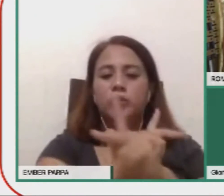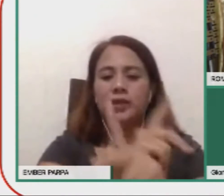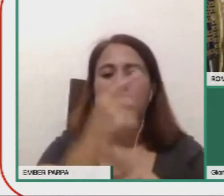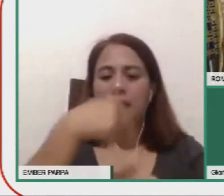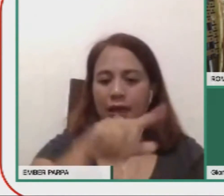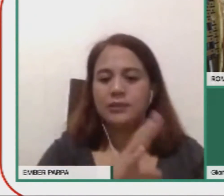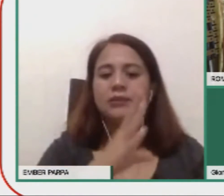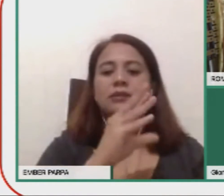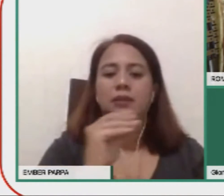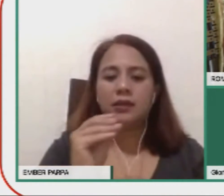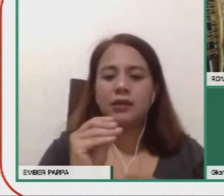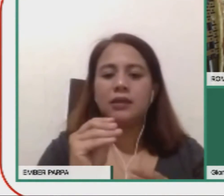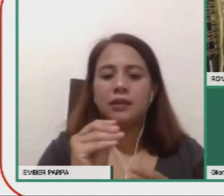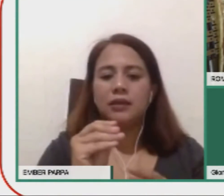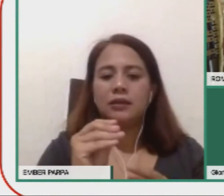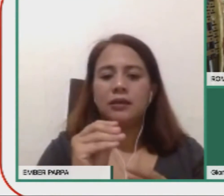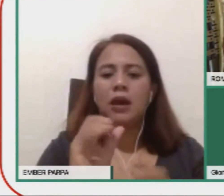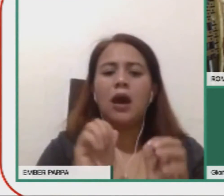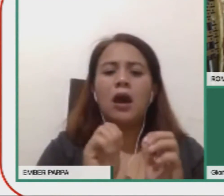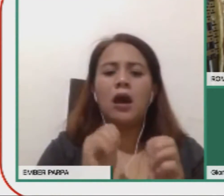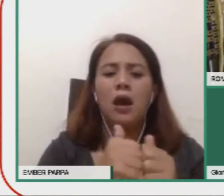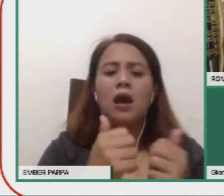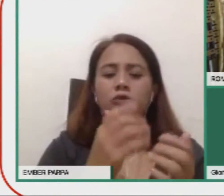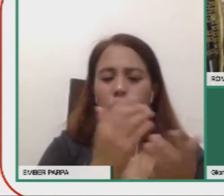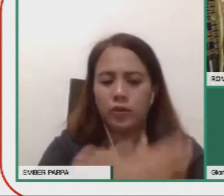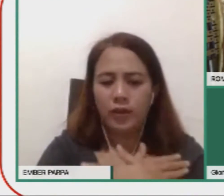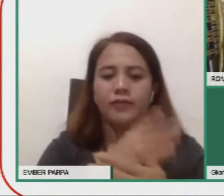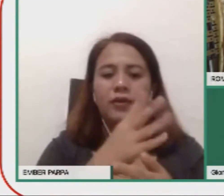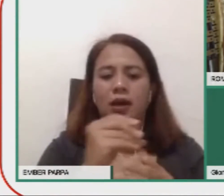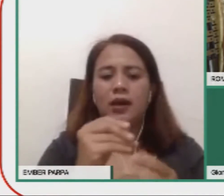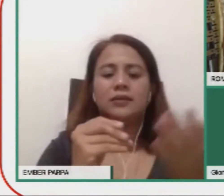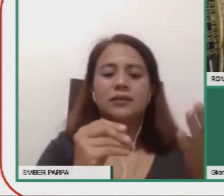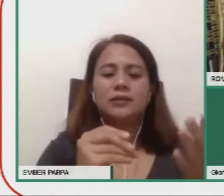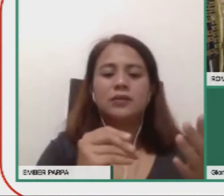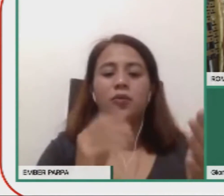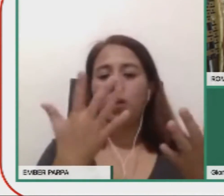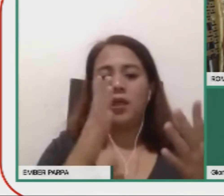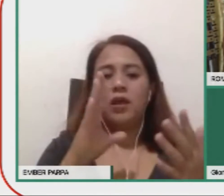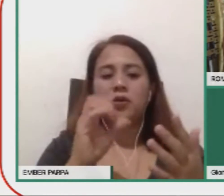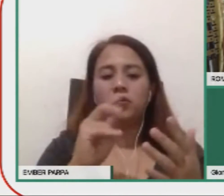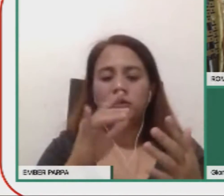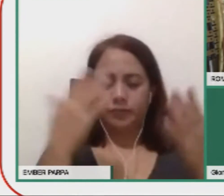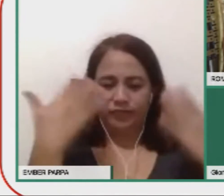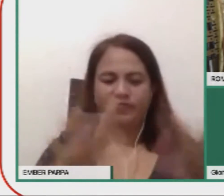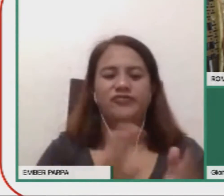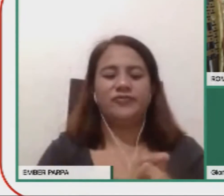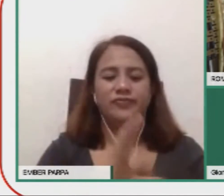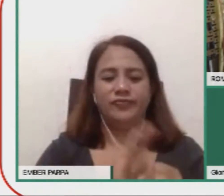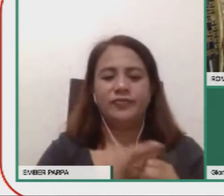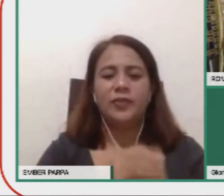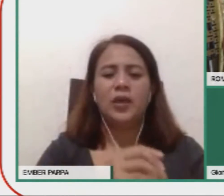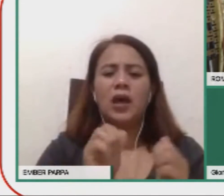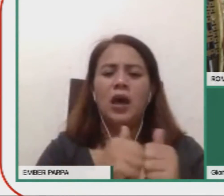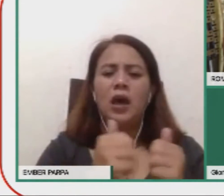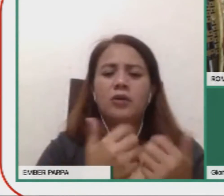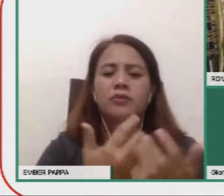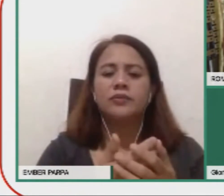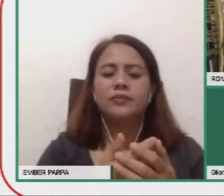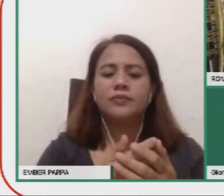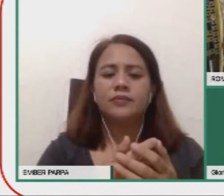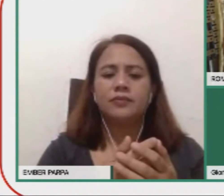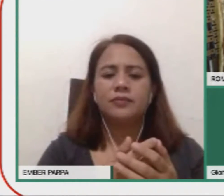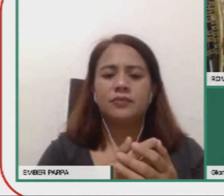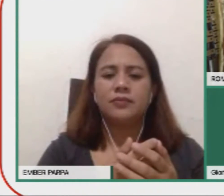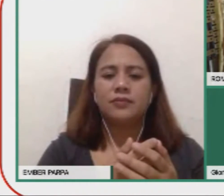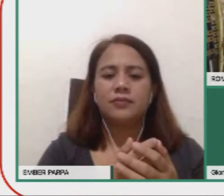about how about to love us unconditionally? So that's it. Glo, how about from the so side number 5 na